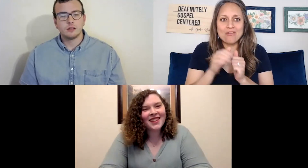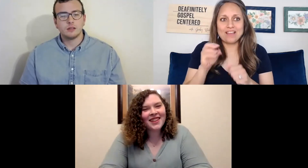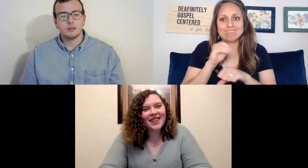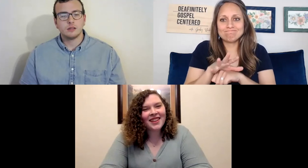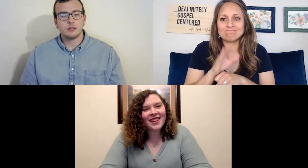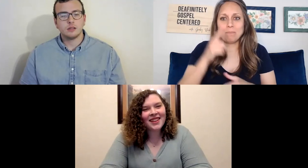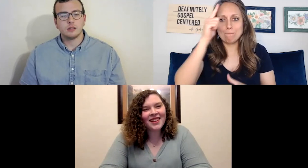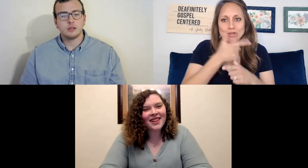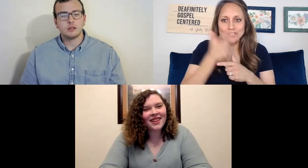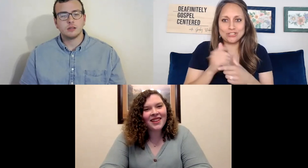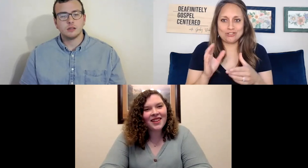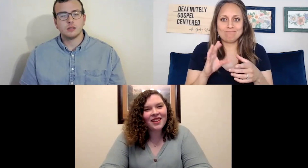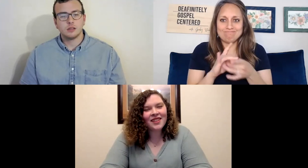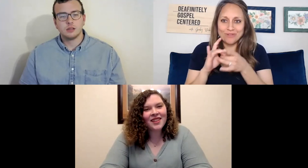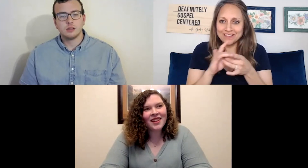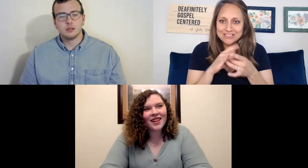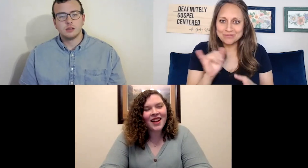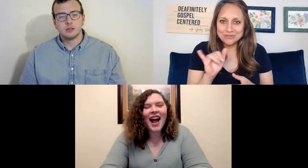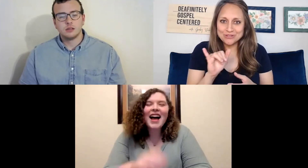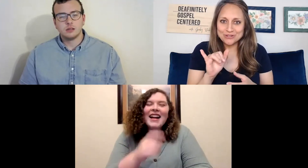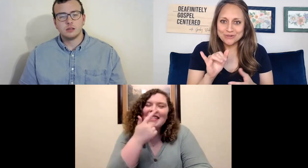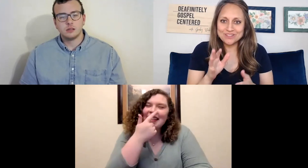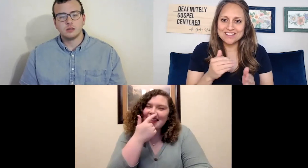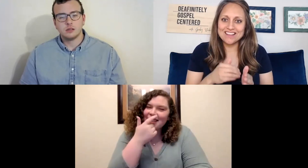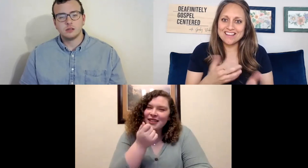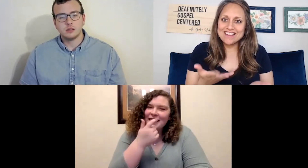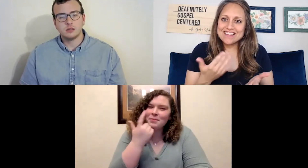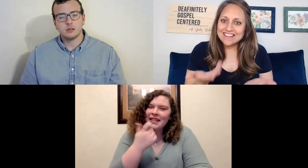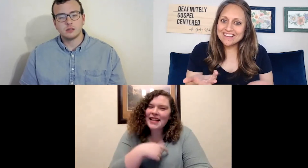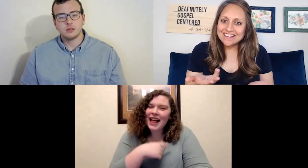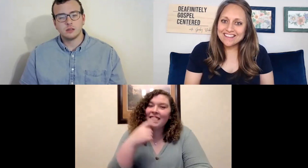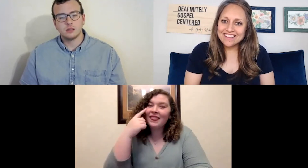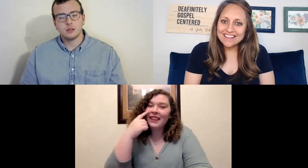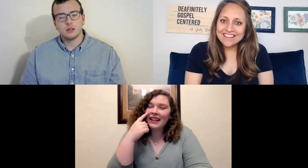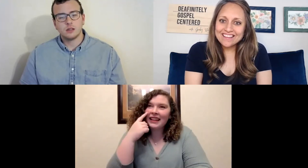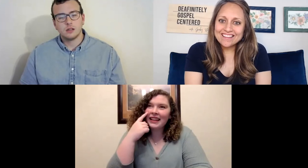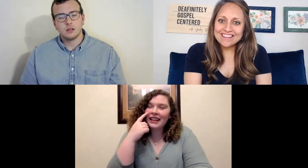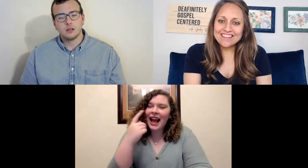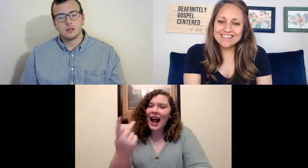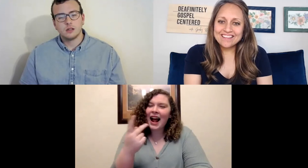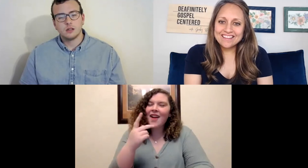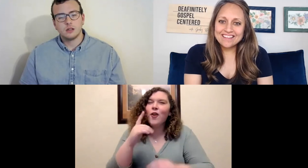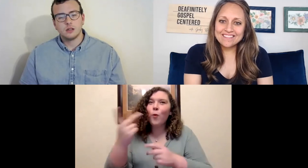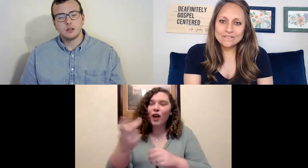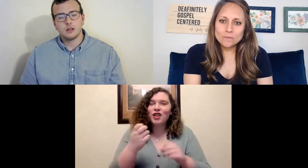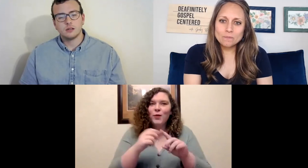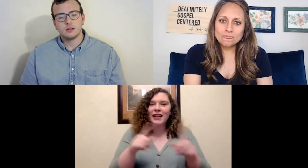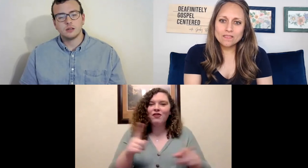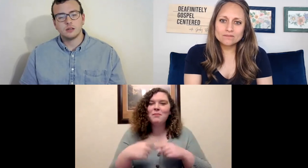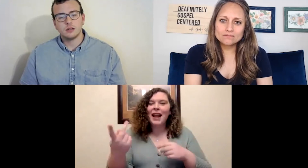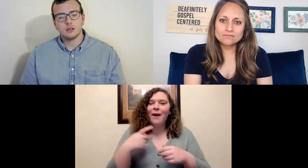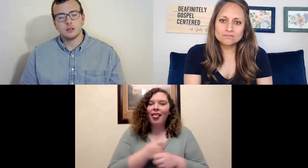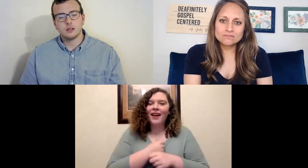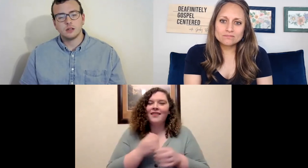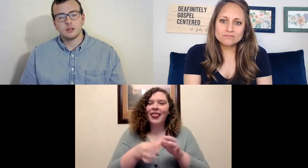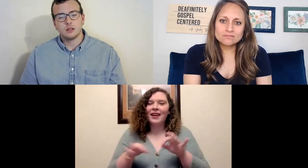thought about how that affects sibling relationships in a deep way, but it does. Yeah, so interesting. Because